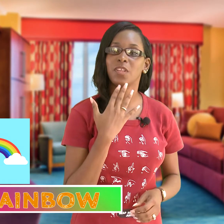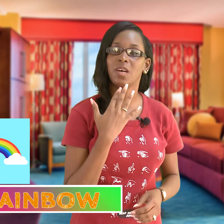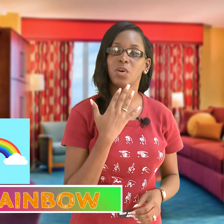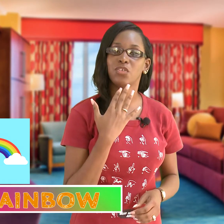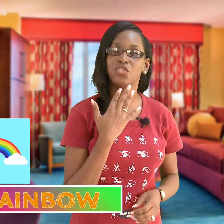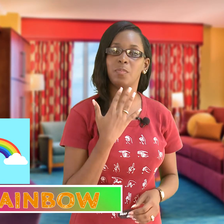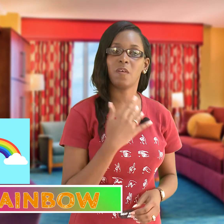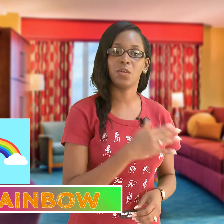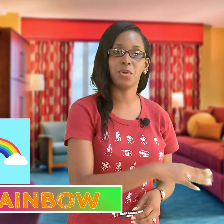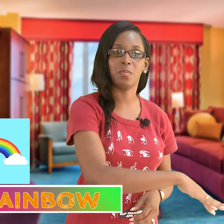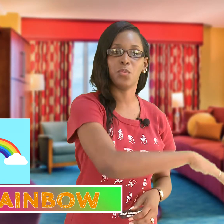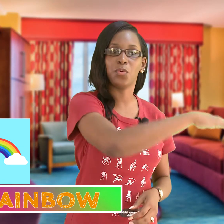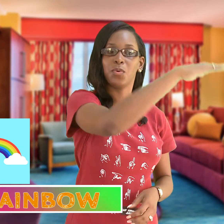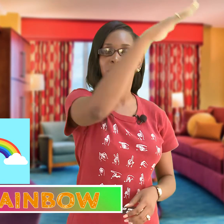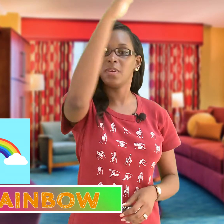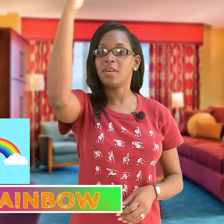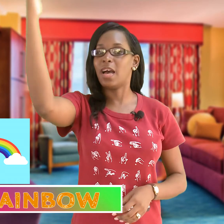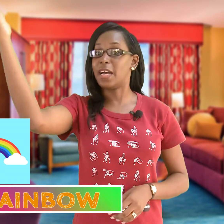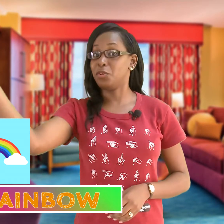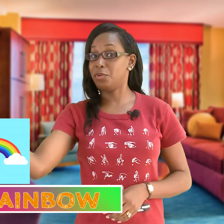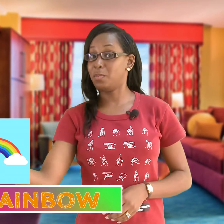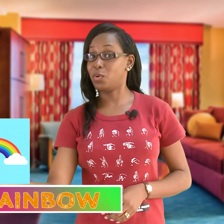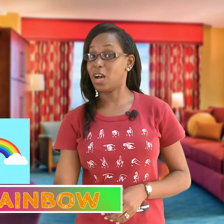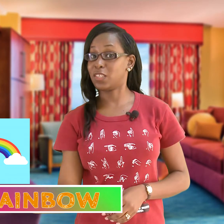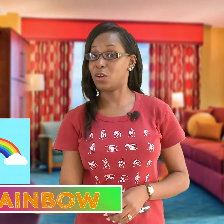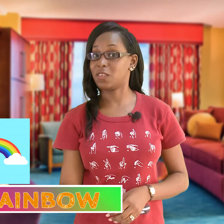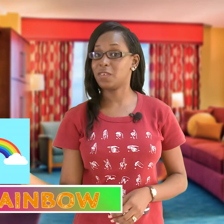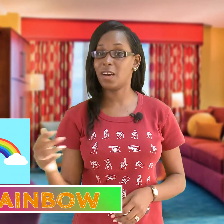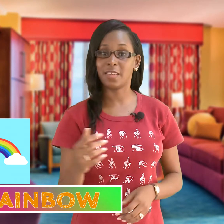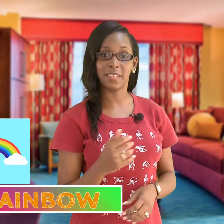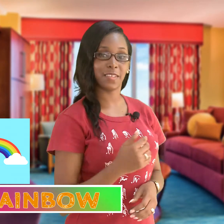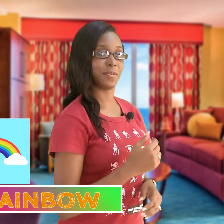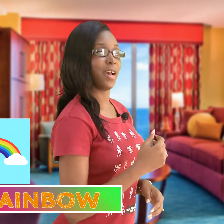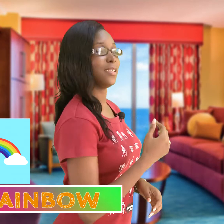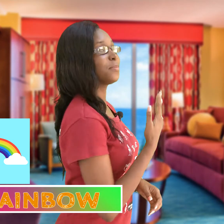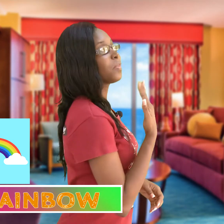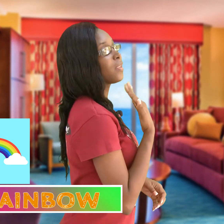Think about the shape of the rainbow. And the rainbow has lots of colors, right?